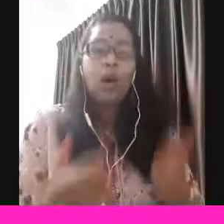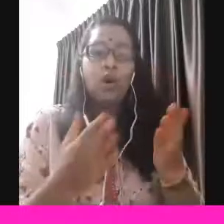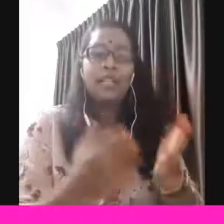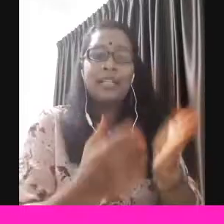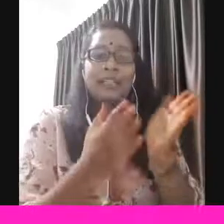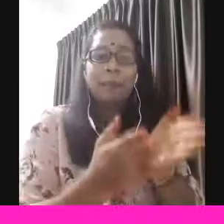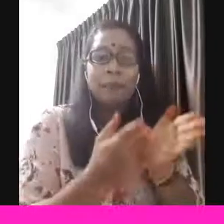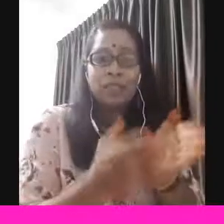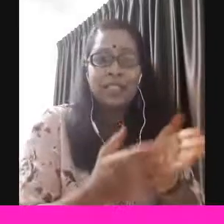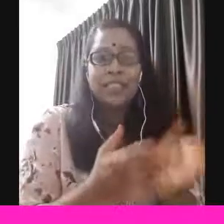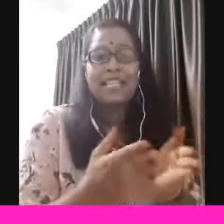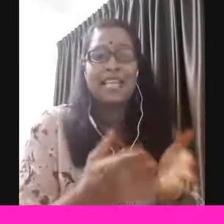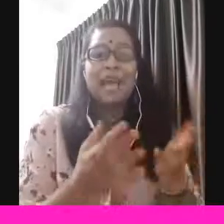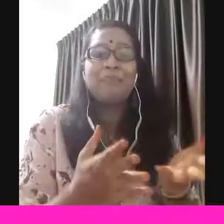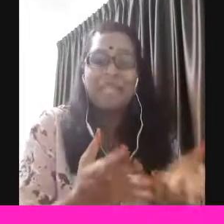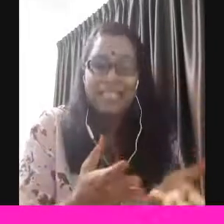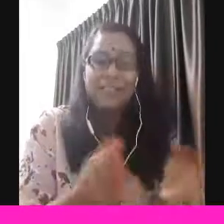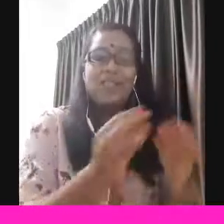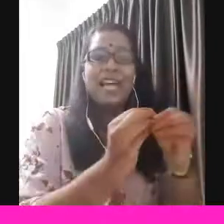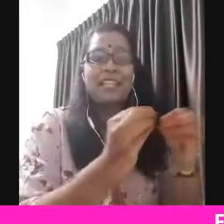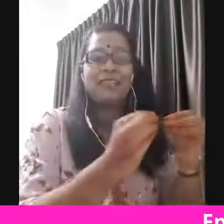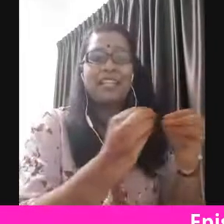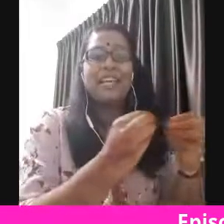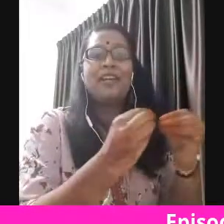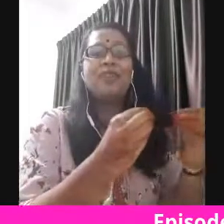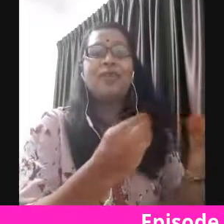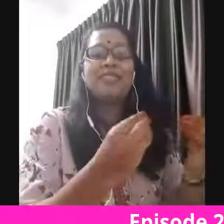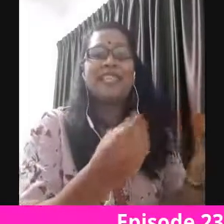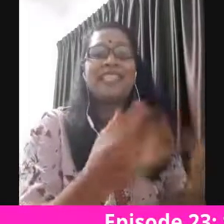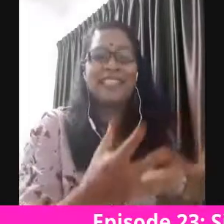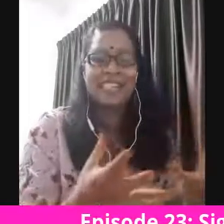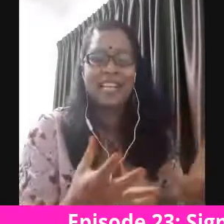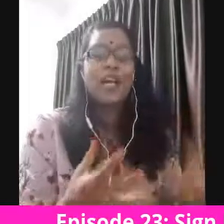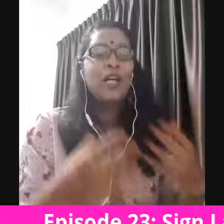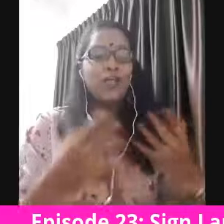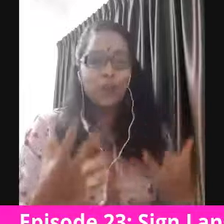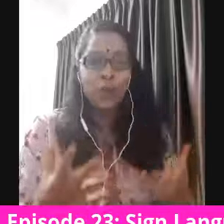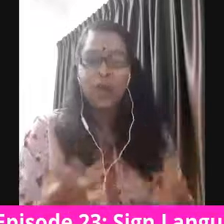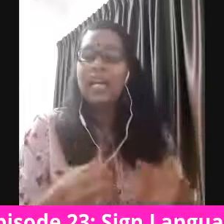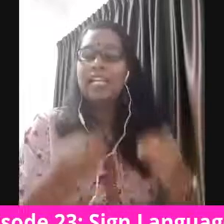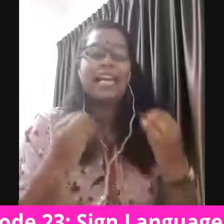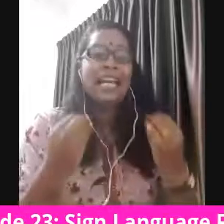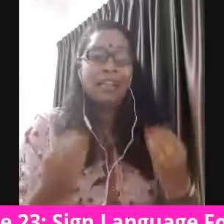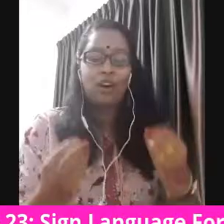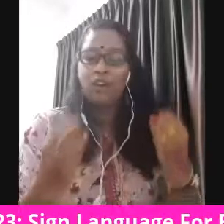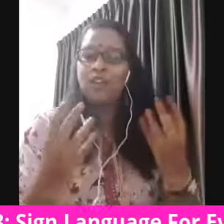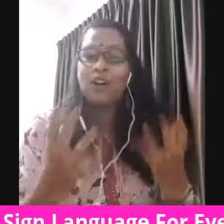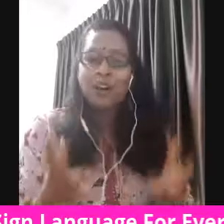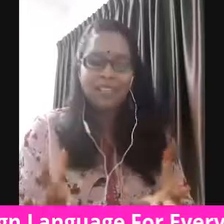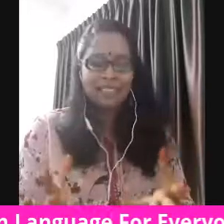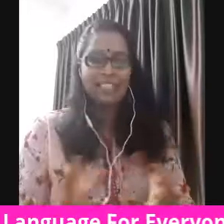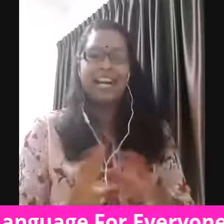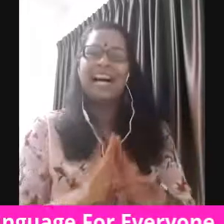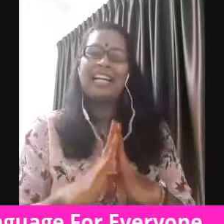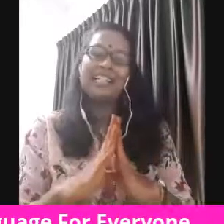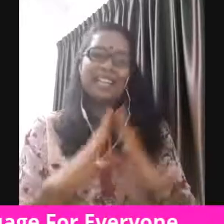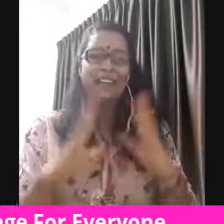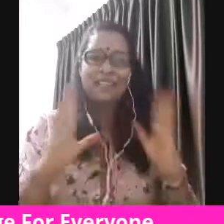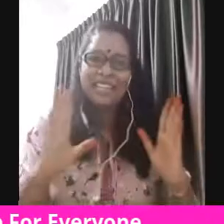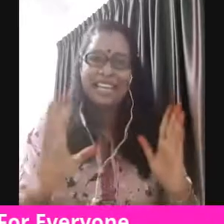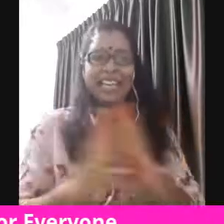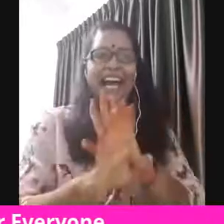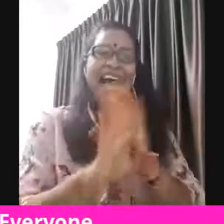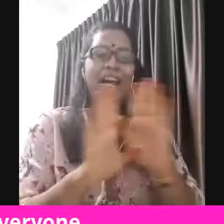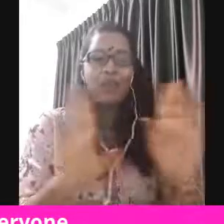school, only that position is empty. There are no science teacher. So like or not, I